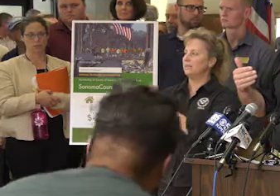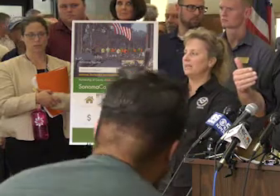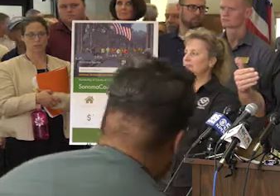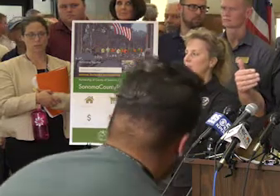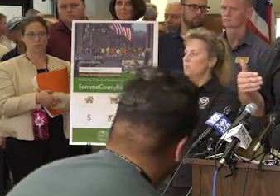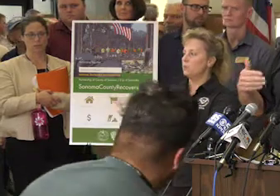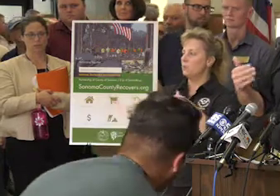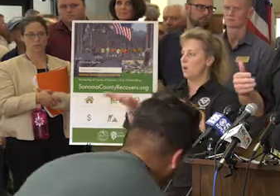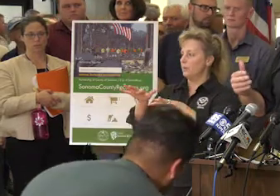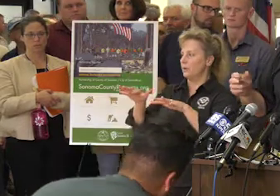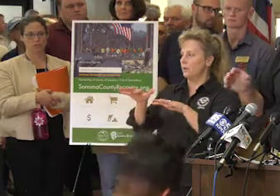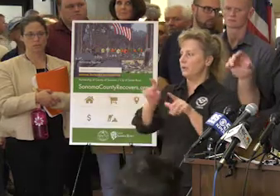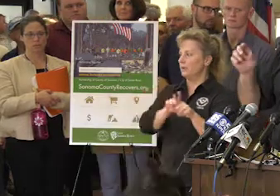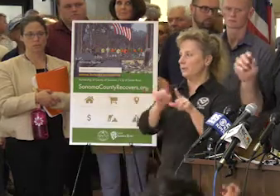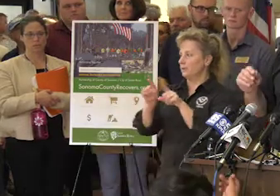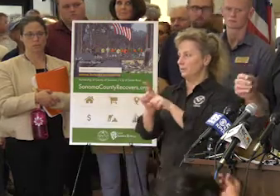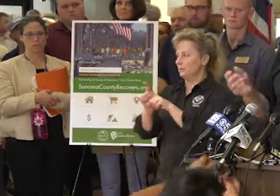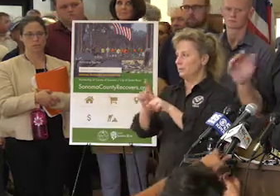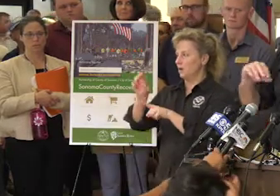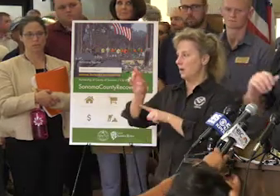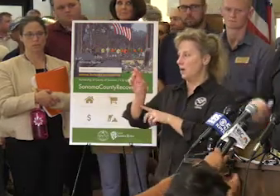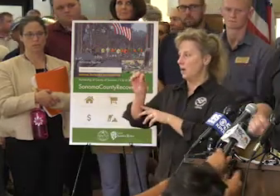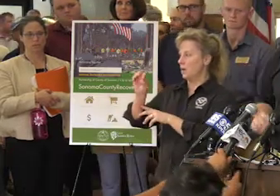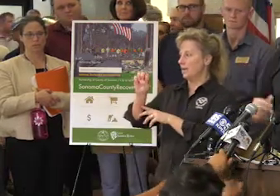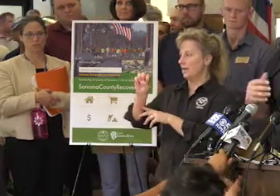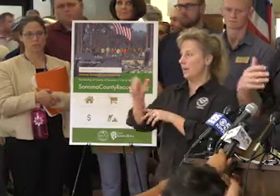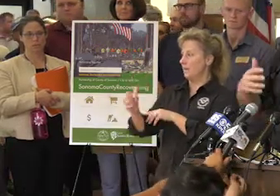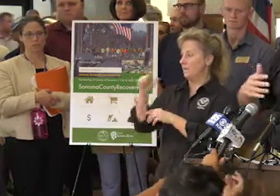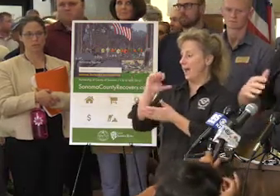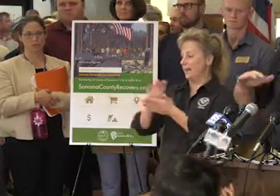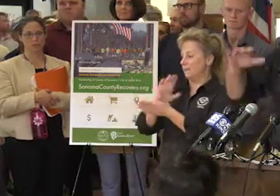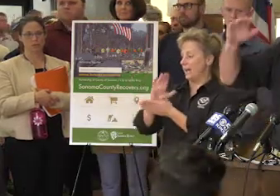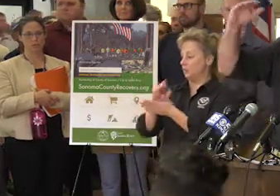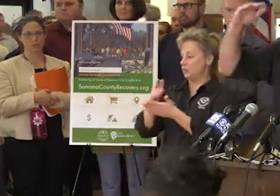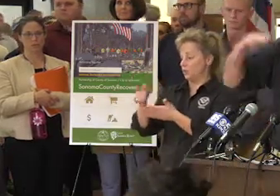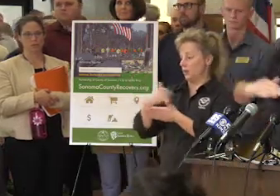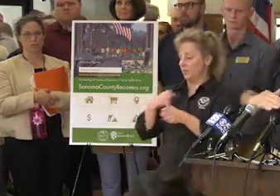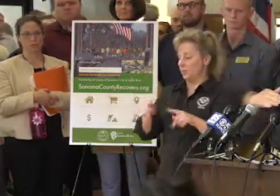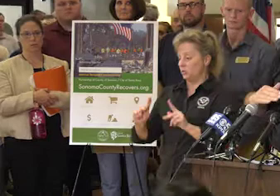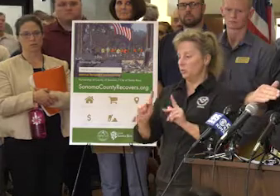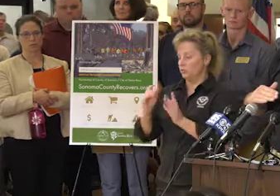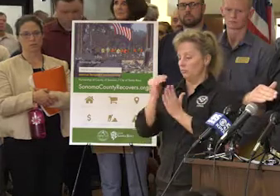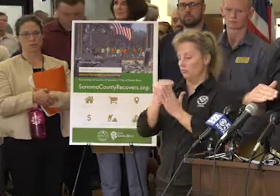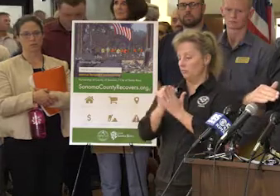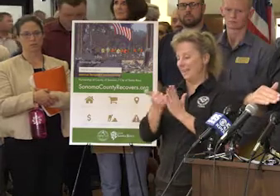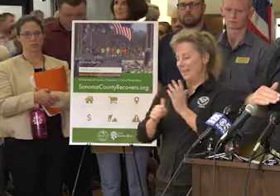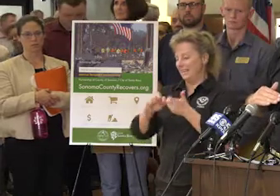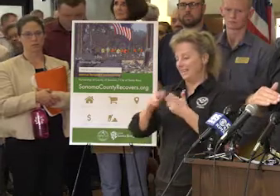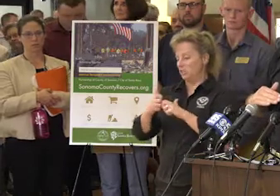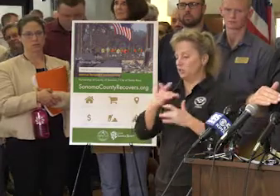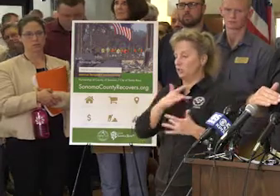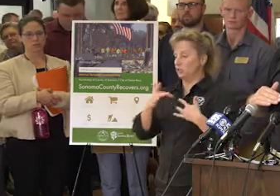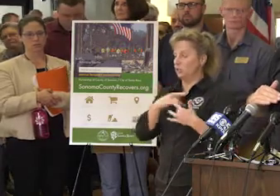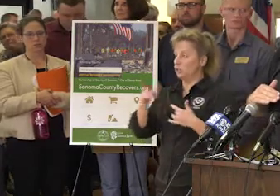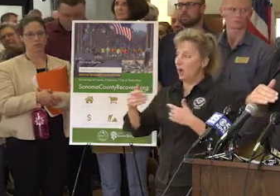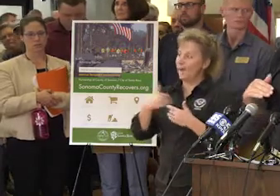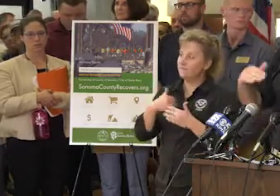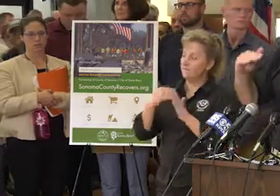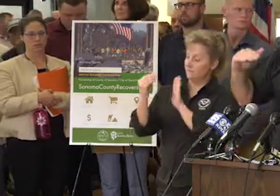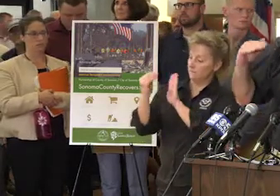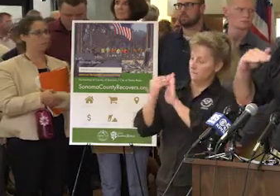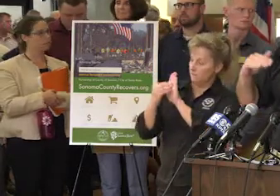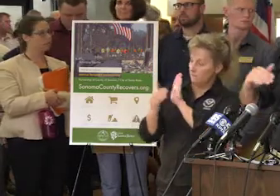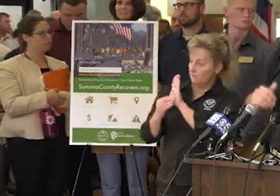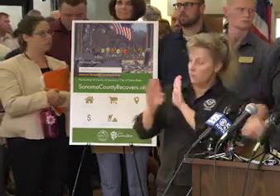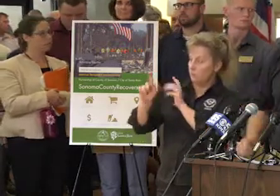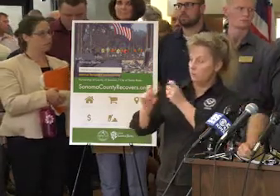your property. Additionally, on the ROE, on the back page, you have the opportunity to lay out any issues and concerns you have with